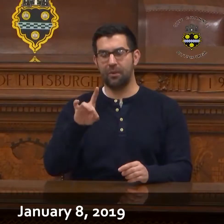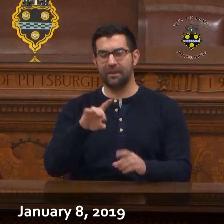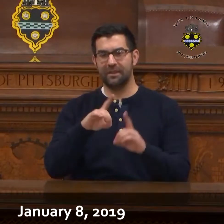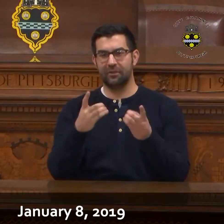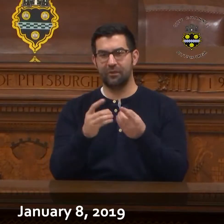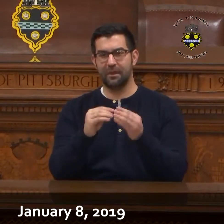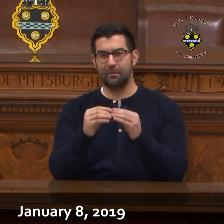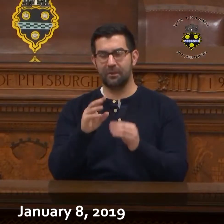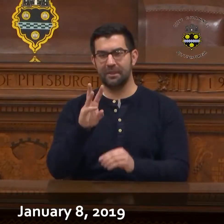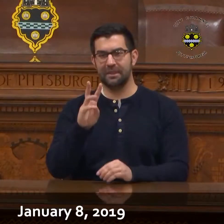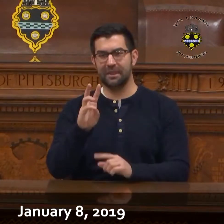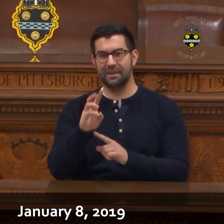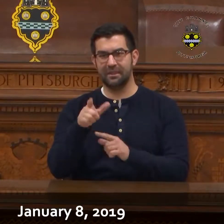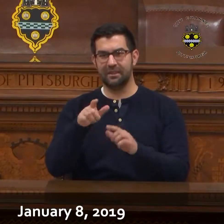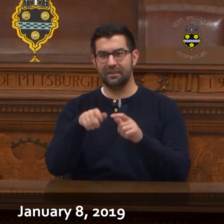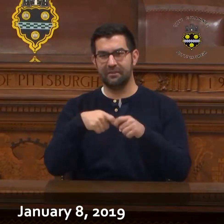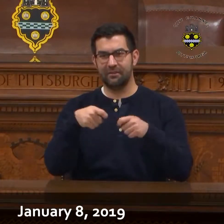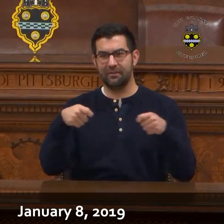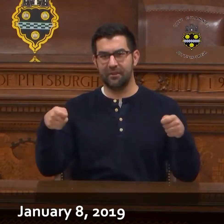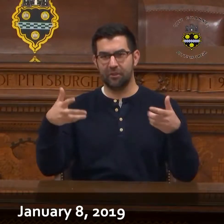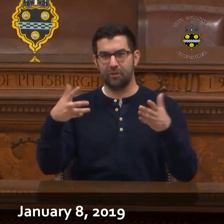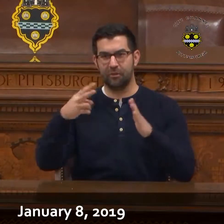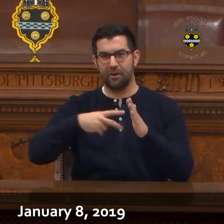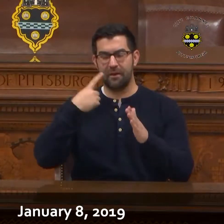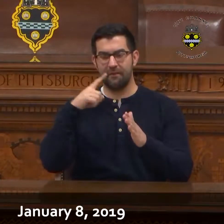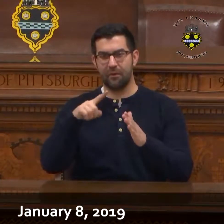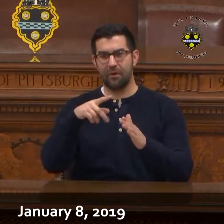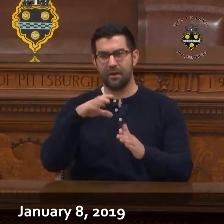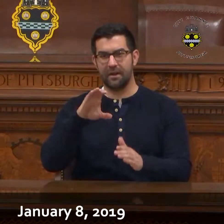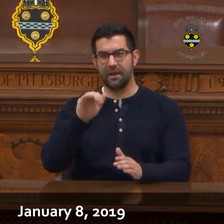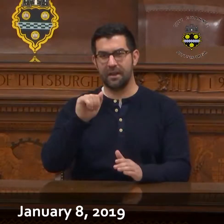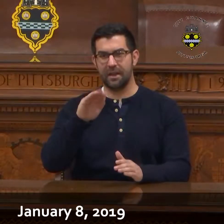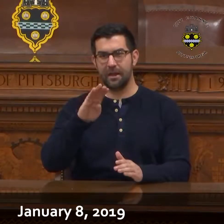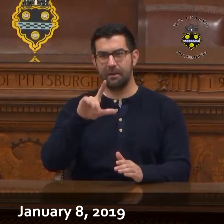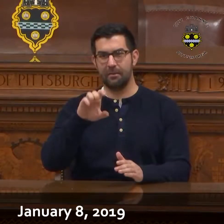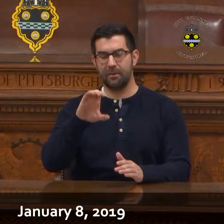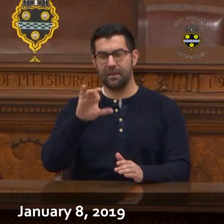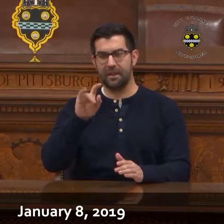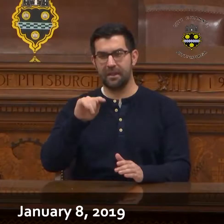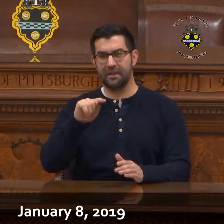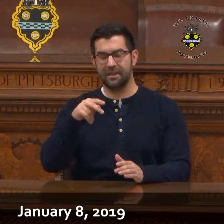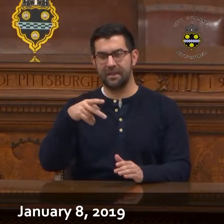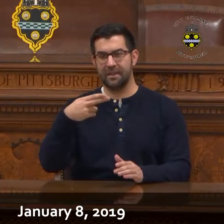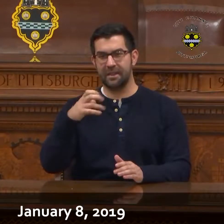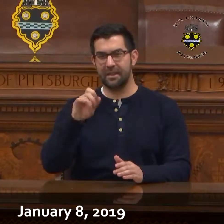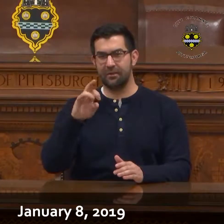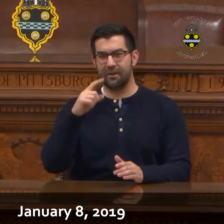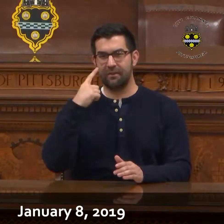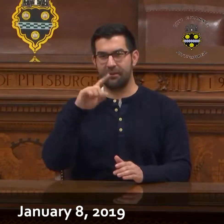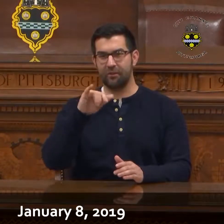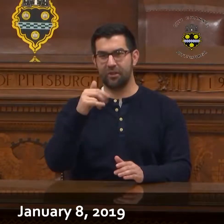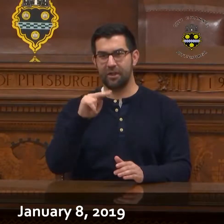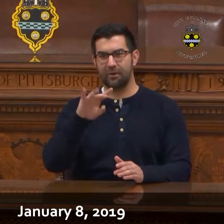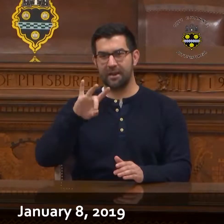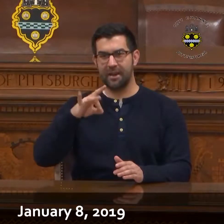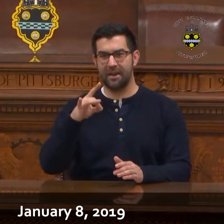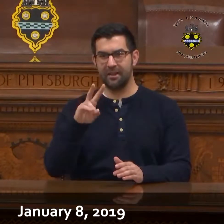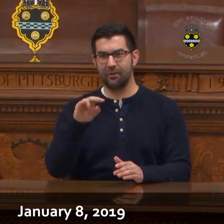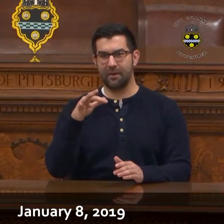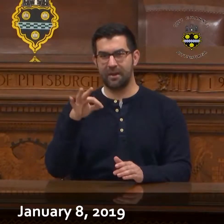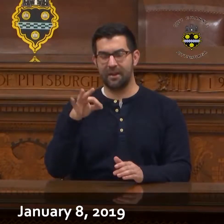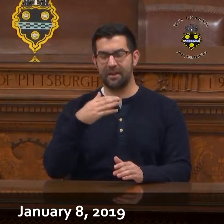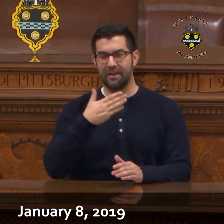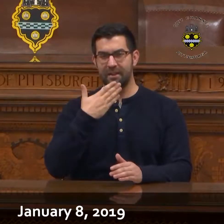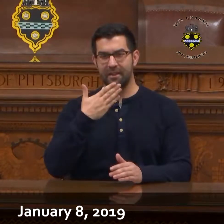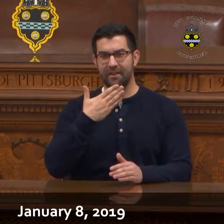concludes the reading for the Cablecast public hearing for Tuesday, January 8th, 2019. Thank you and have a wonderful day.